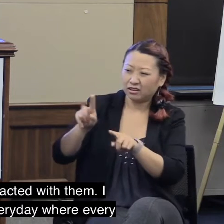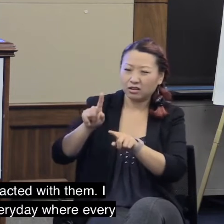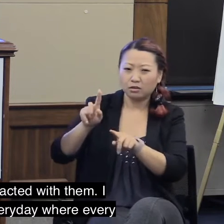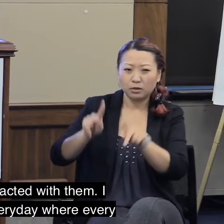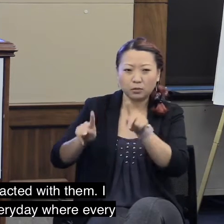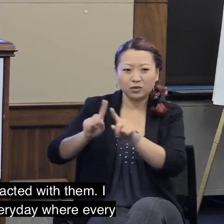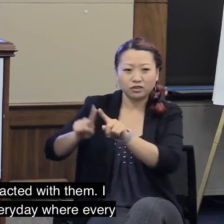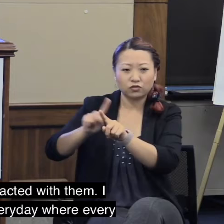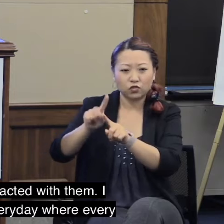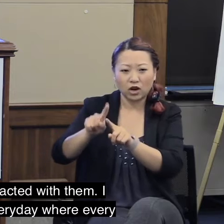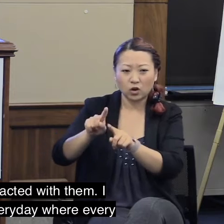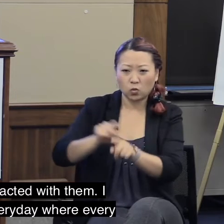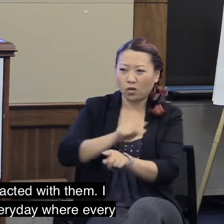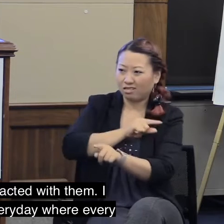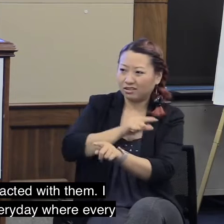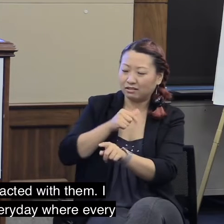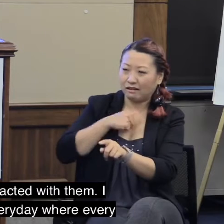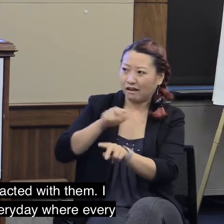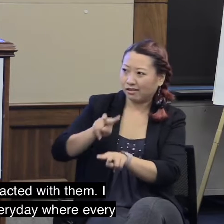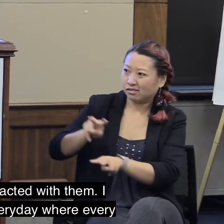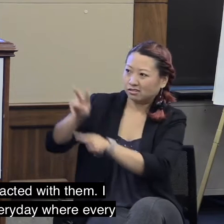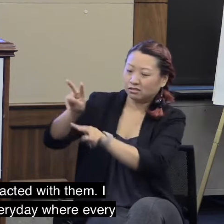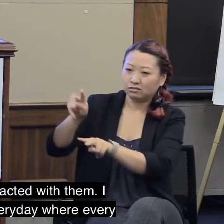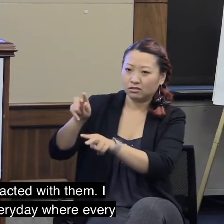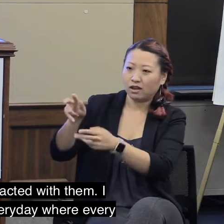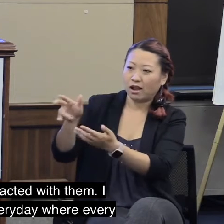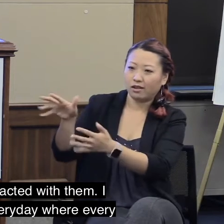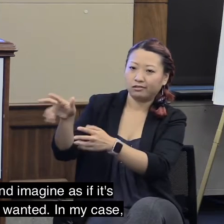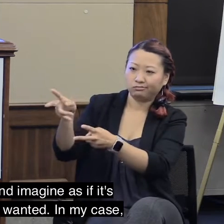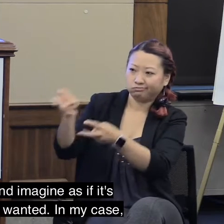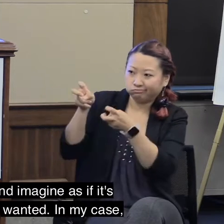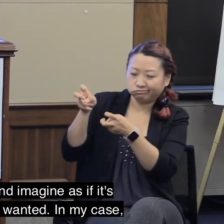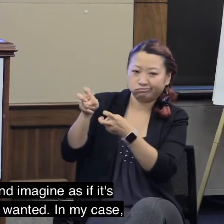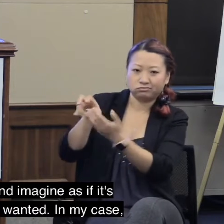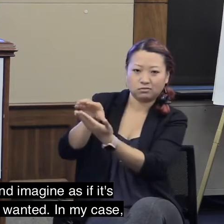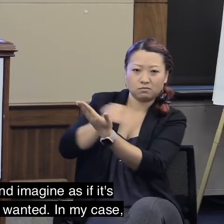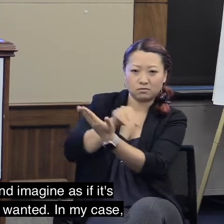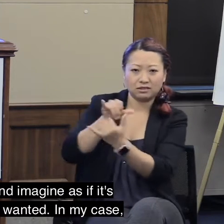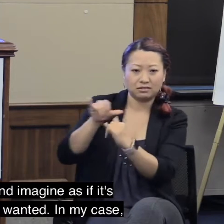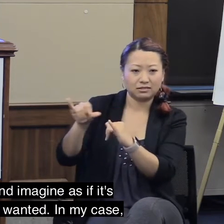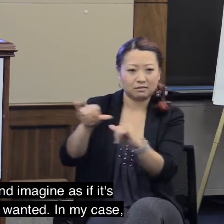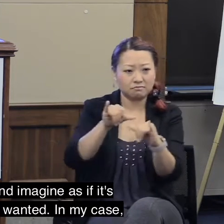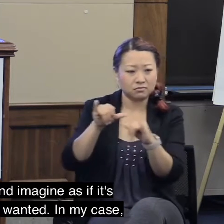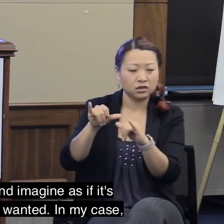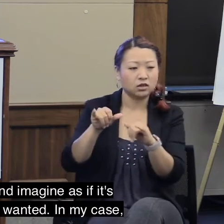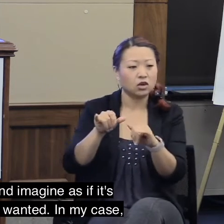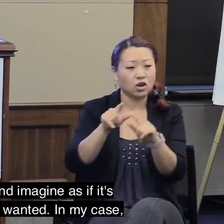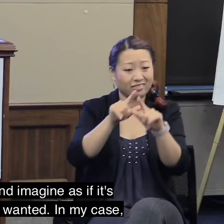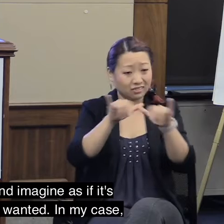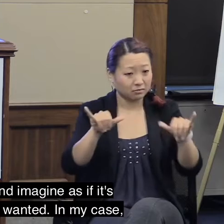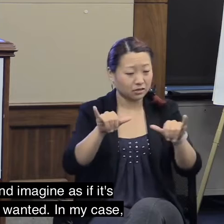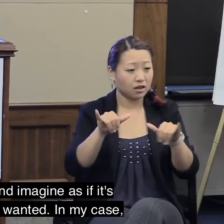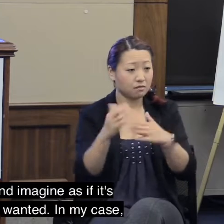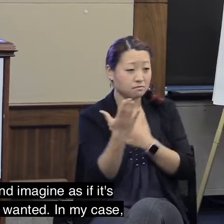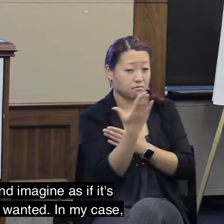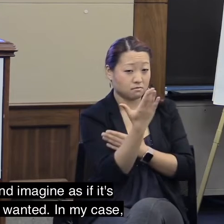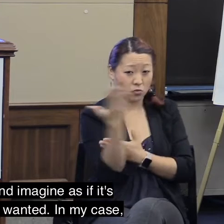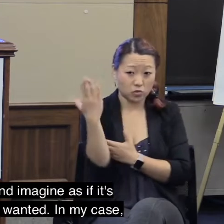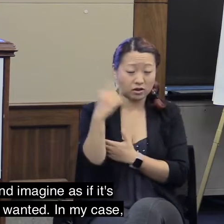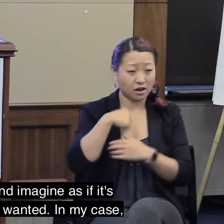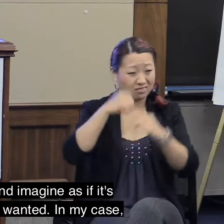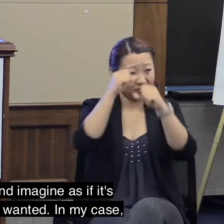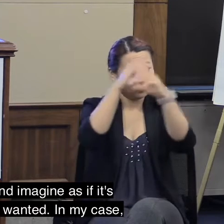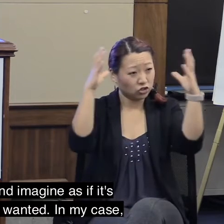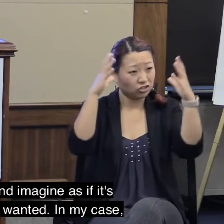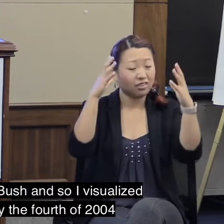so I interacted with them. And I also do visualization every day, where every morning I think about and imagine, as if it's a memory, exactly what I wanted.